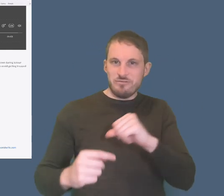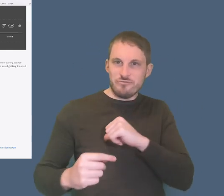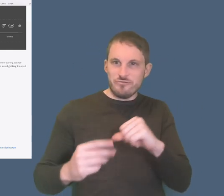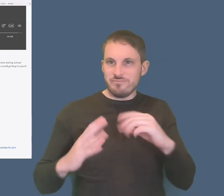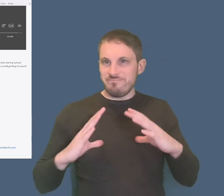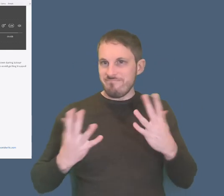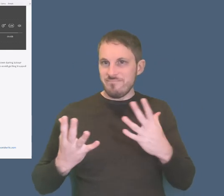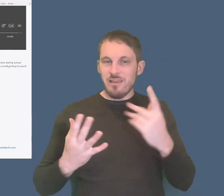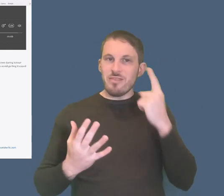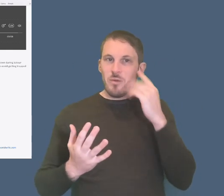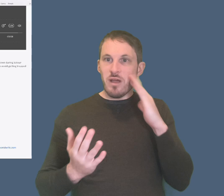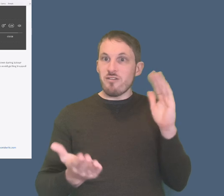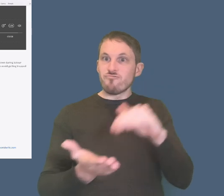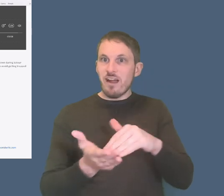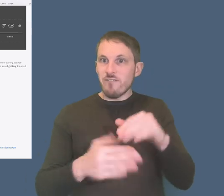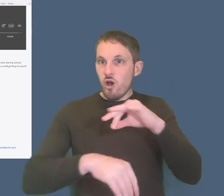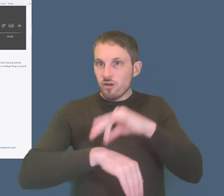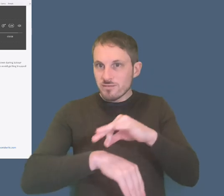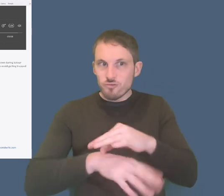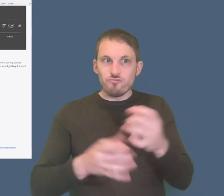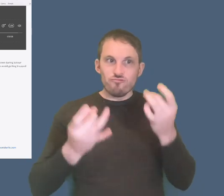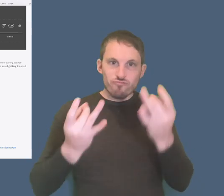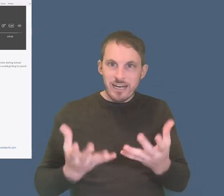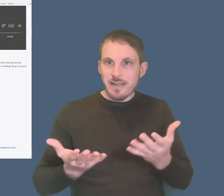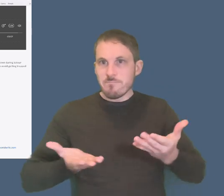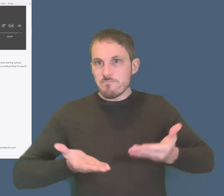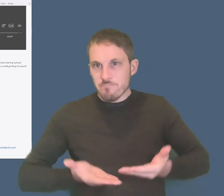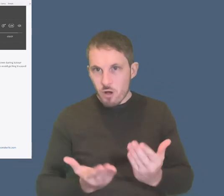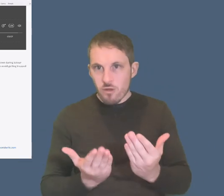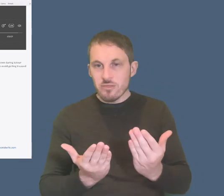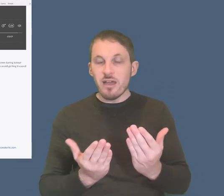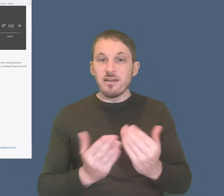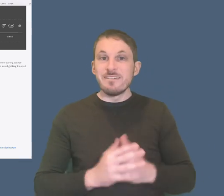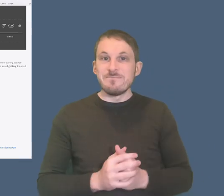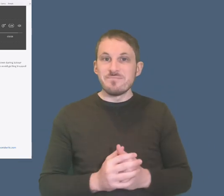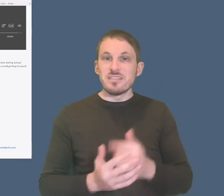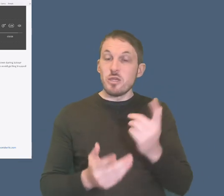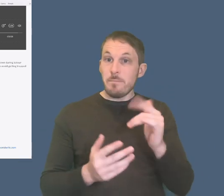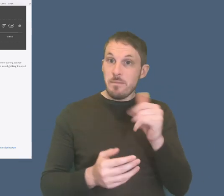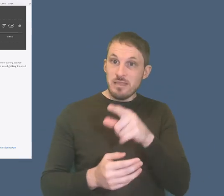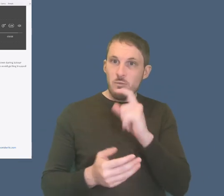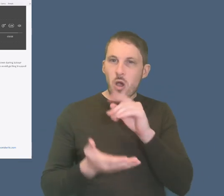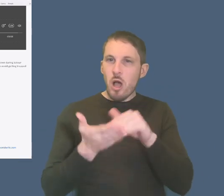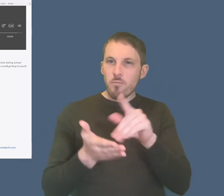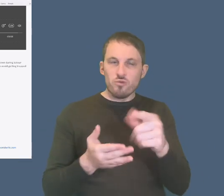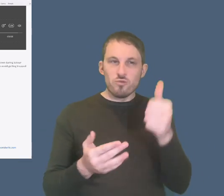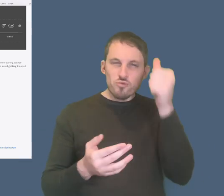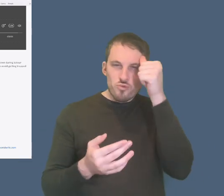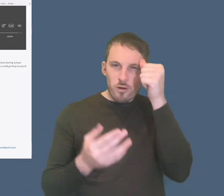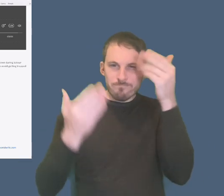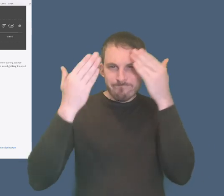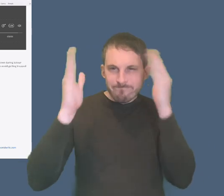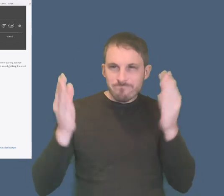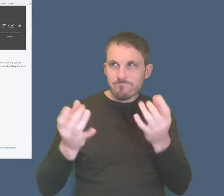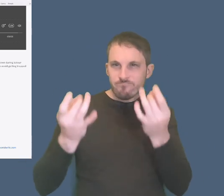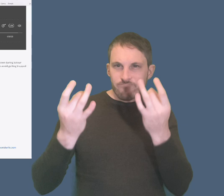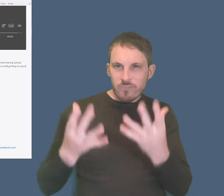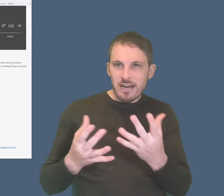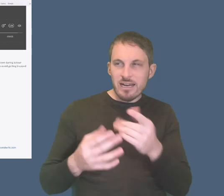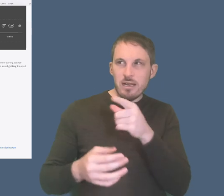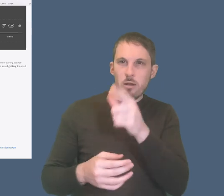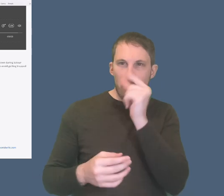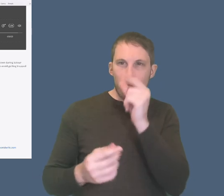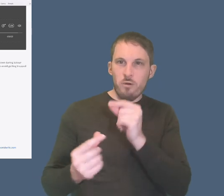to a hospital, when you give birth in a hospital, and perhaps this can help you be a little bit more prepared and make a plan for what you would like